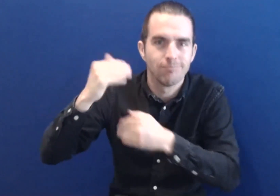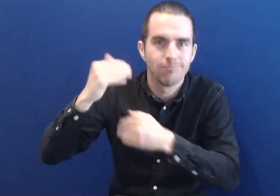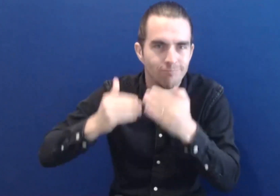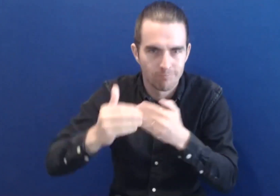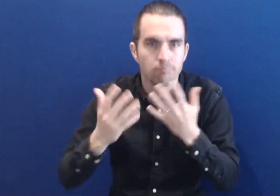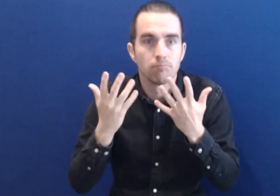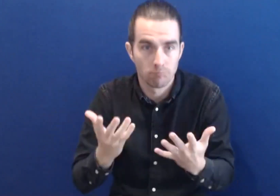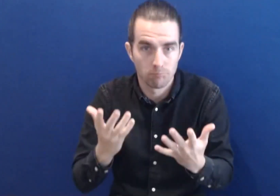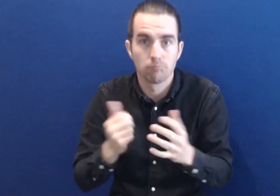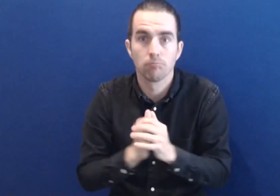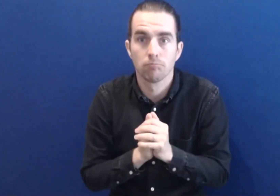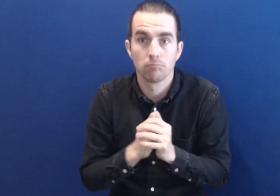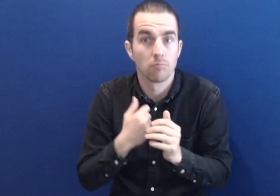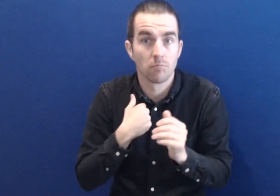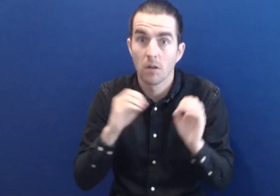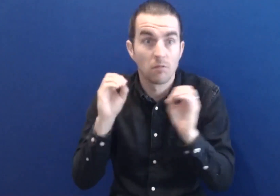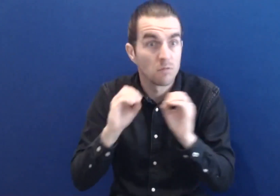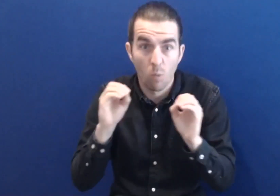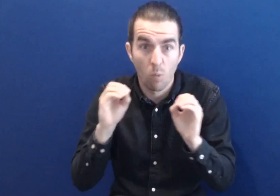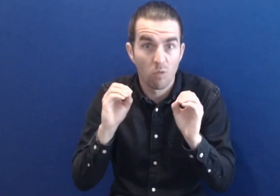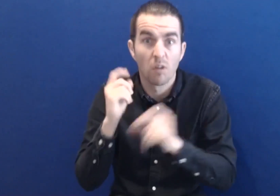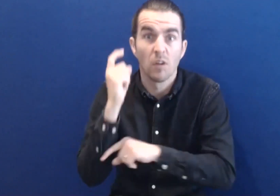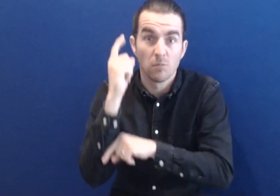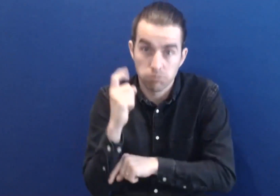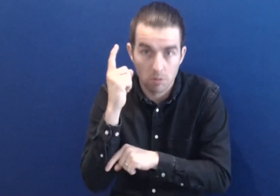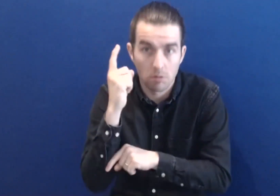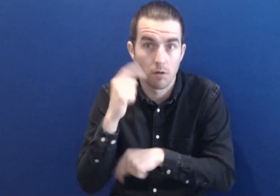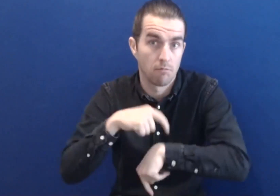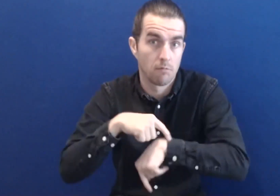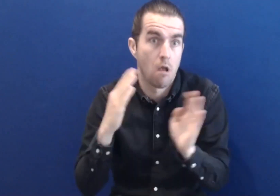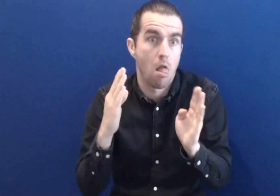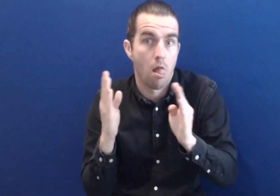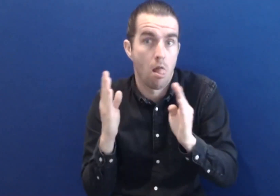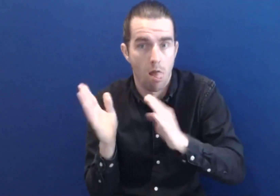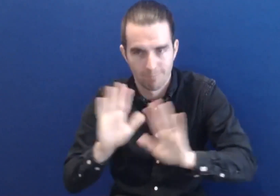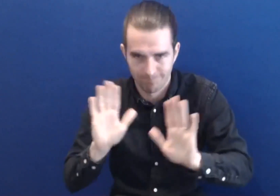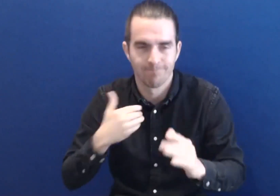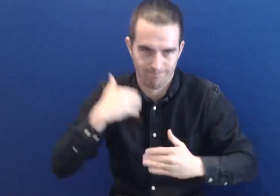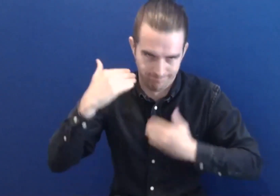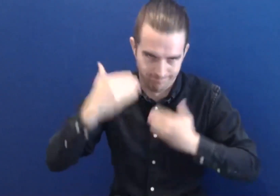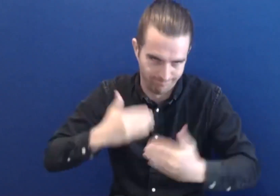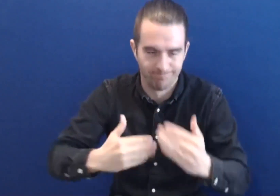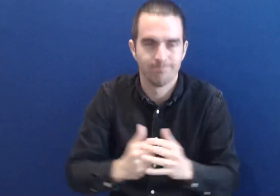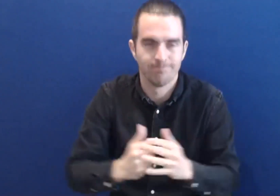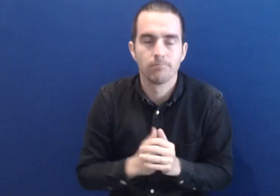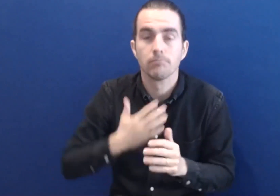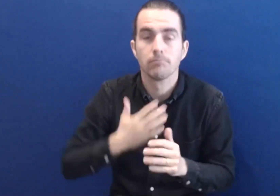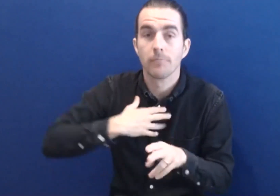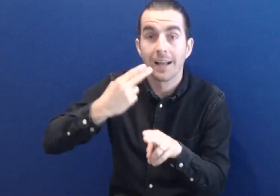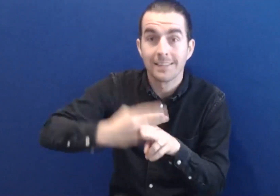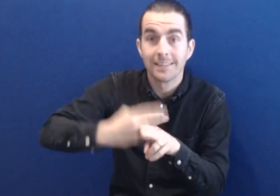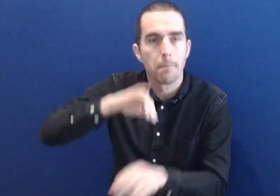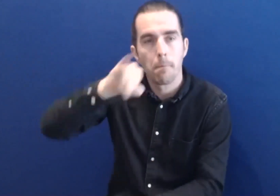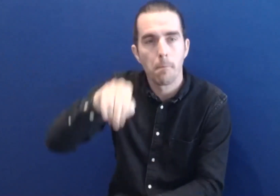OPD Partnership Task Team. My colleague, Marique, now I'm going to